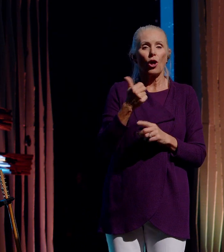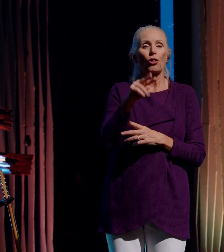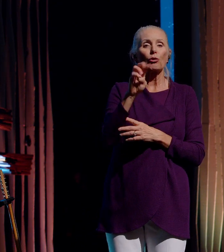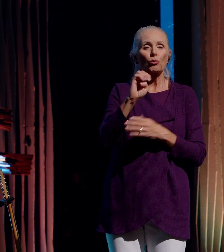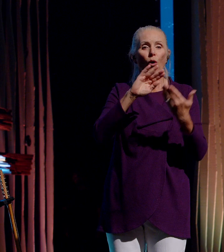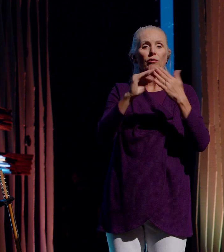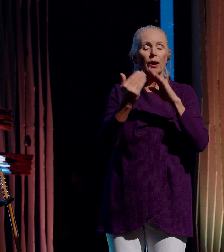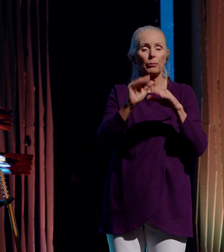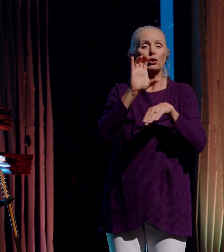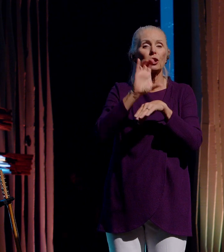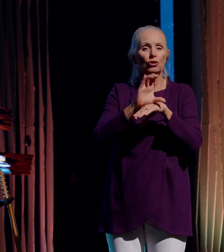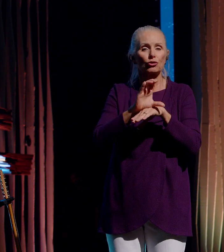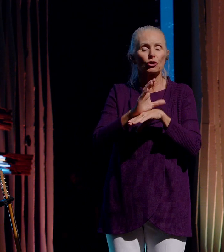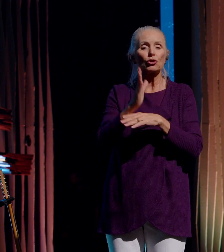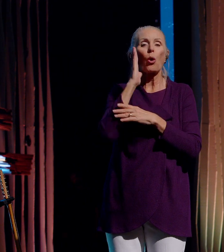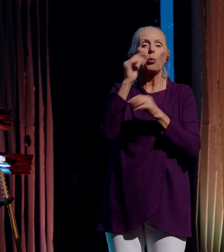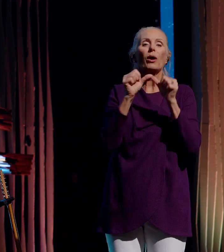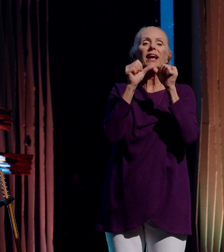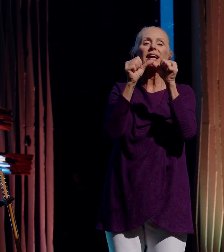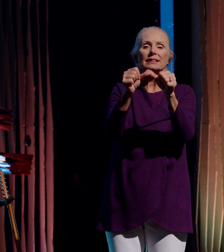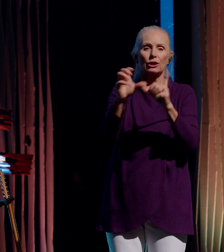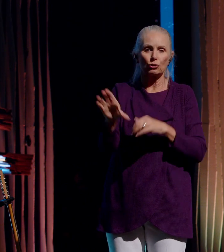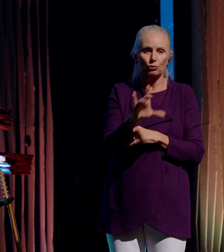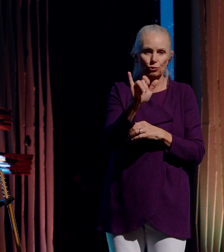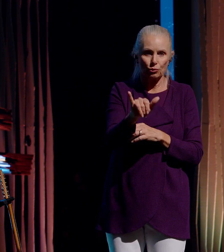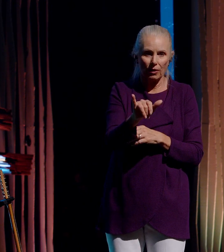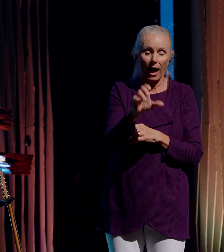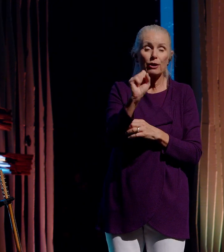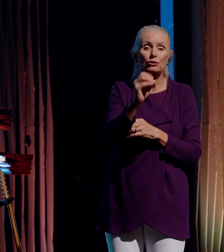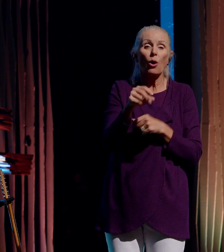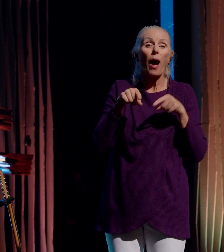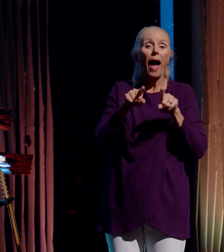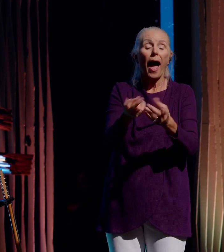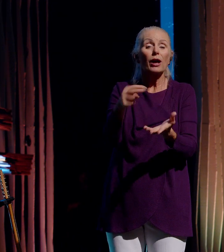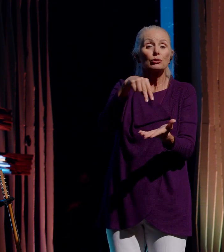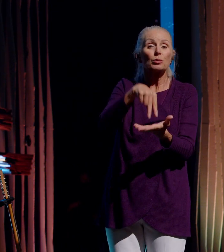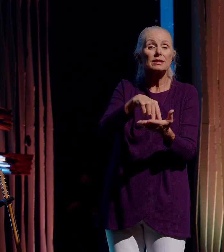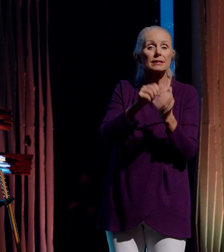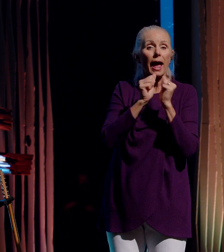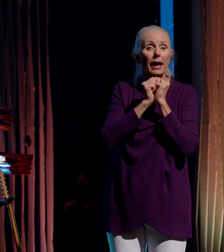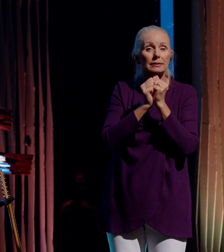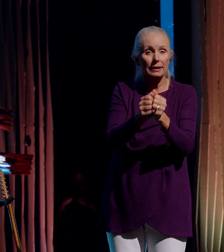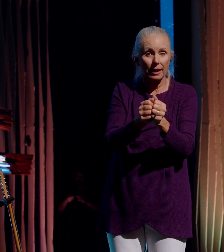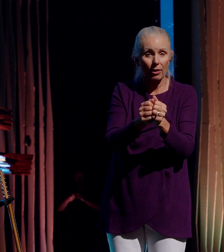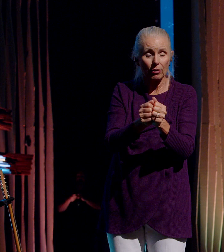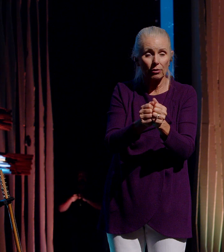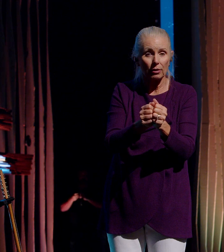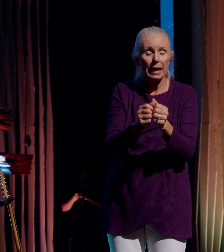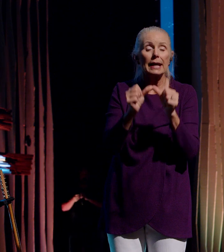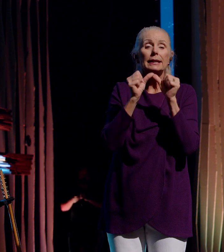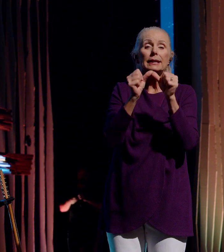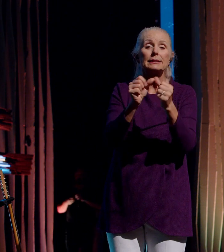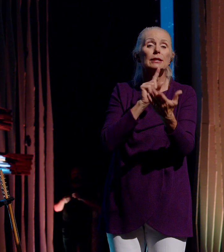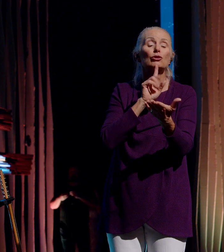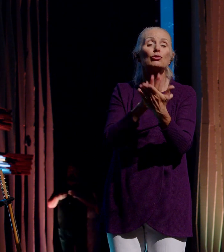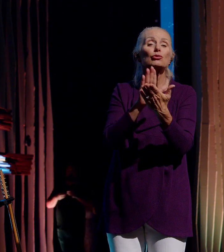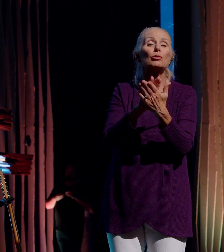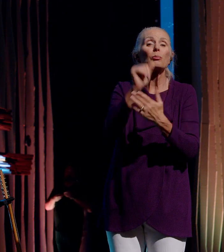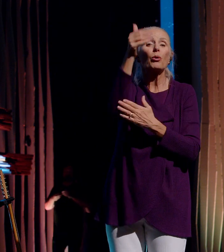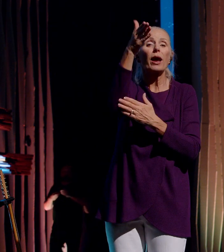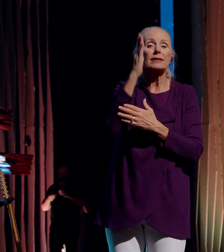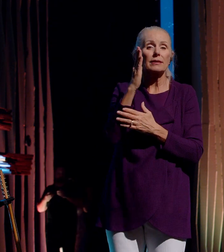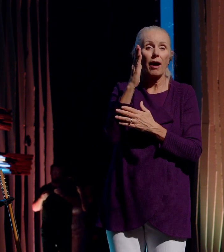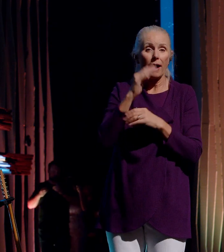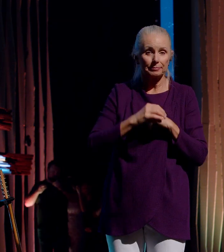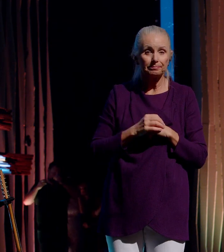be a church that does just that. So as we stand together, let us pray, giving praise and thanks to God for all that he has done. Let's pray.